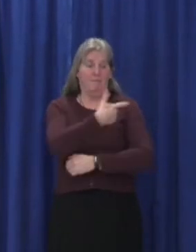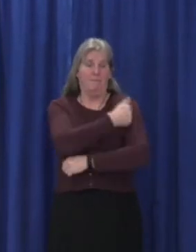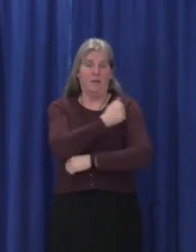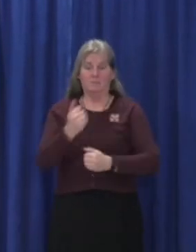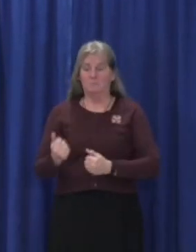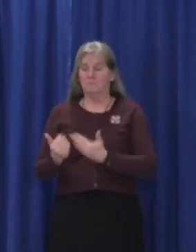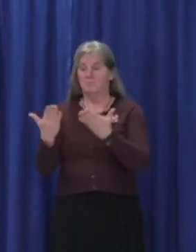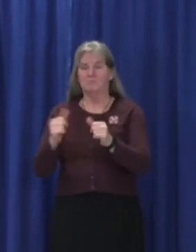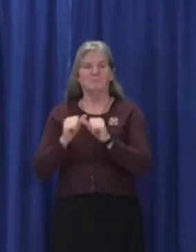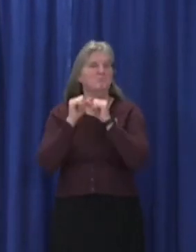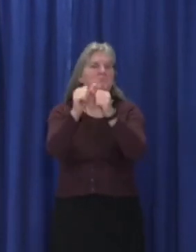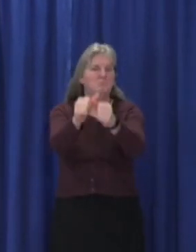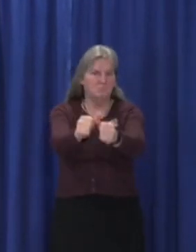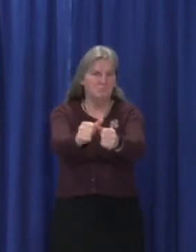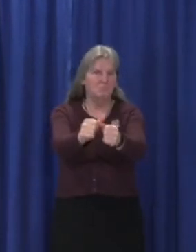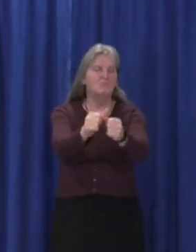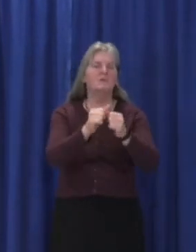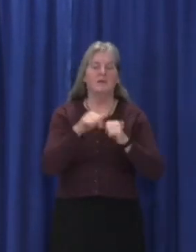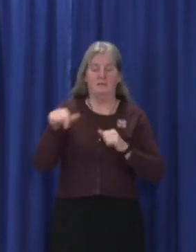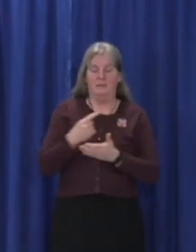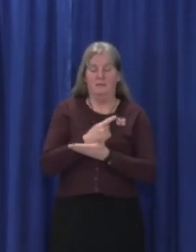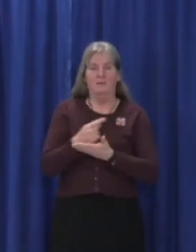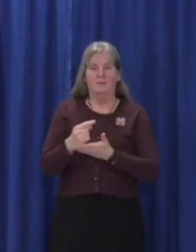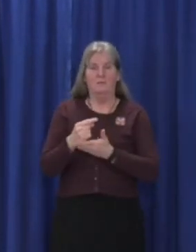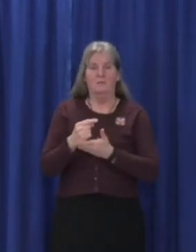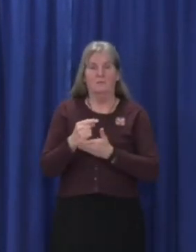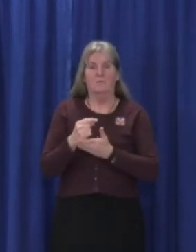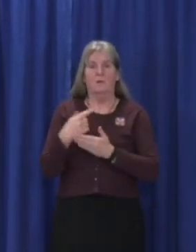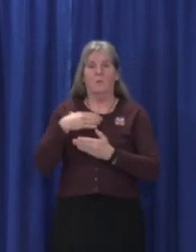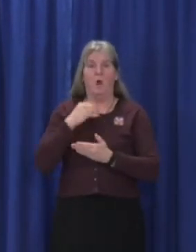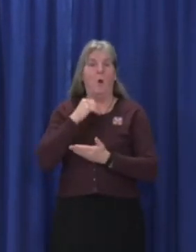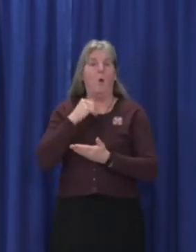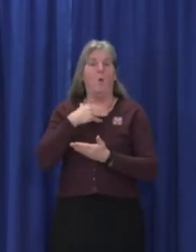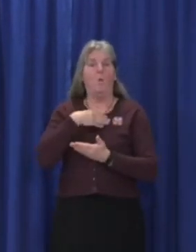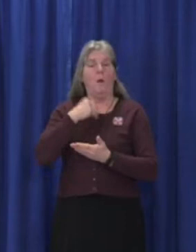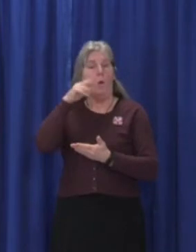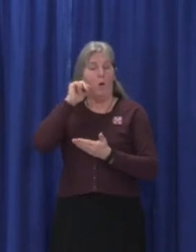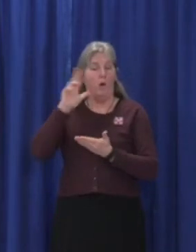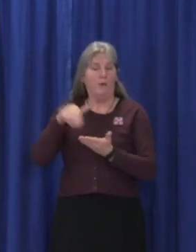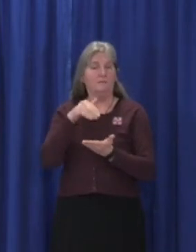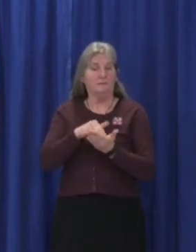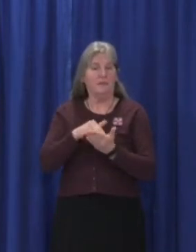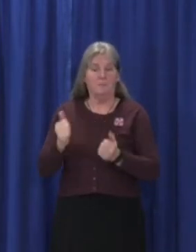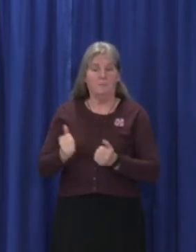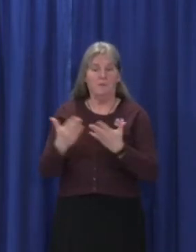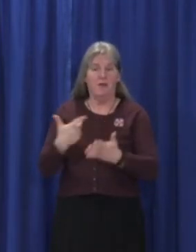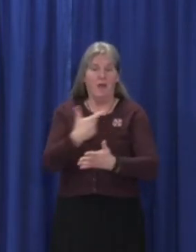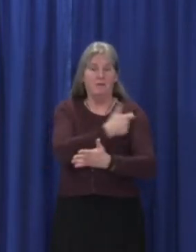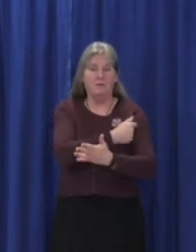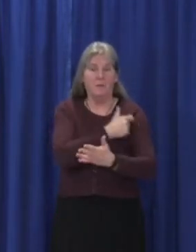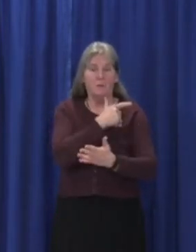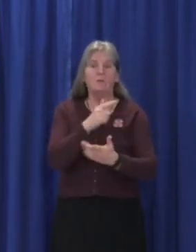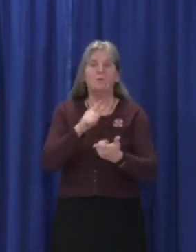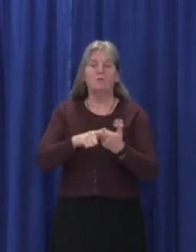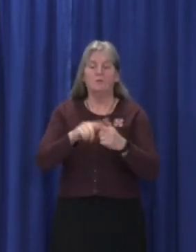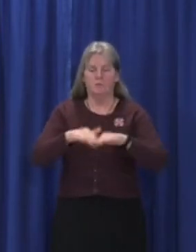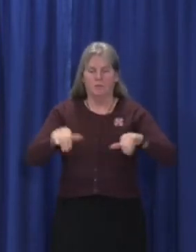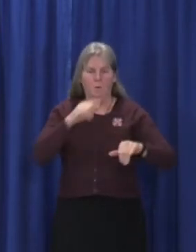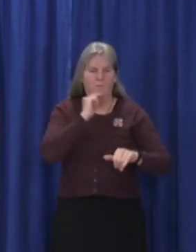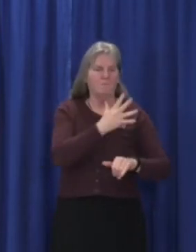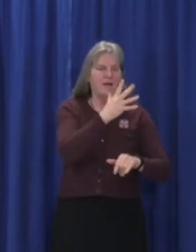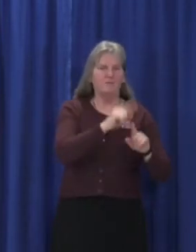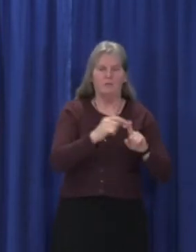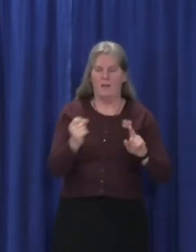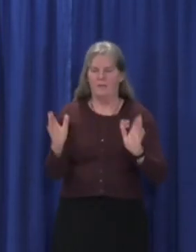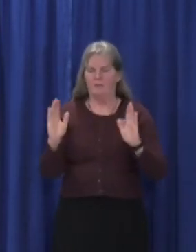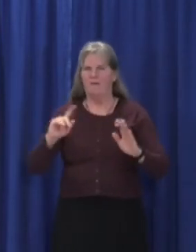rollout continues. This week, the clinic in Whitehorse had focused on providing kids age 5 to 11